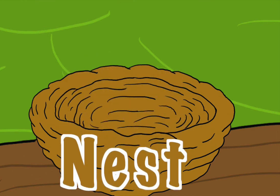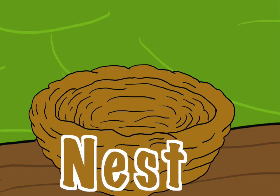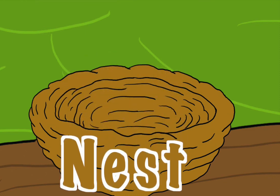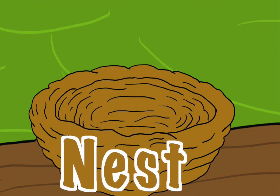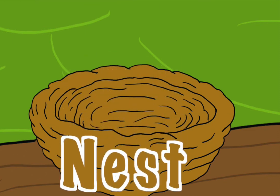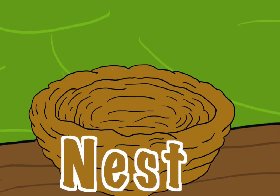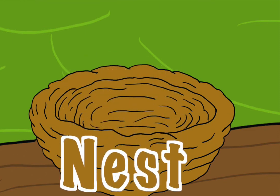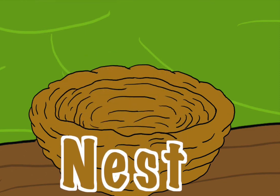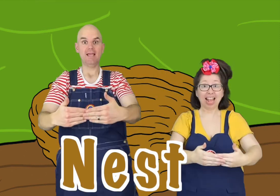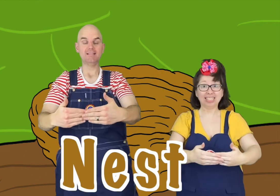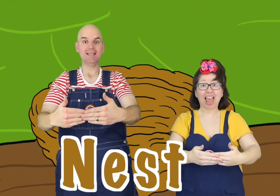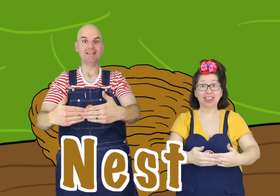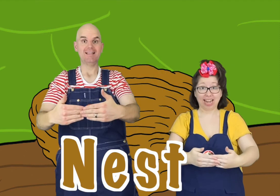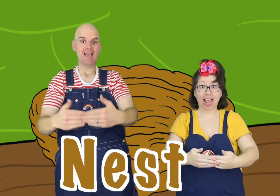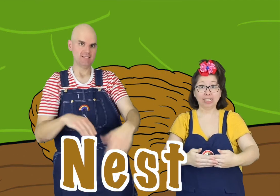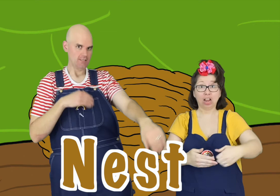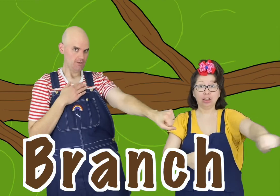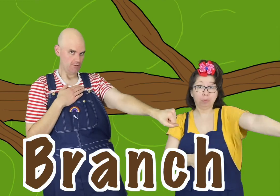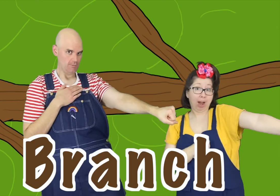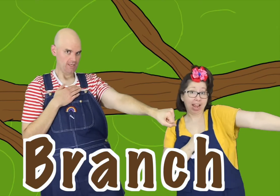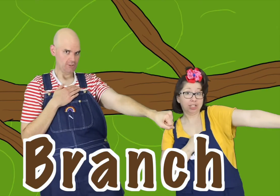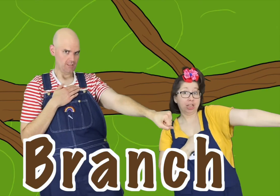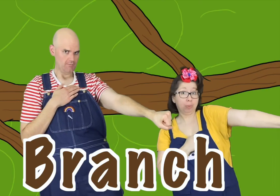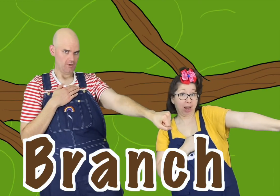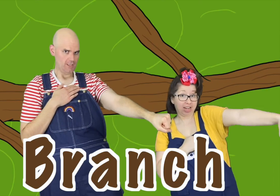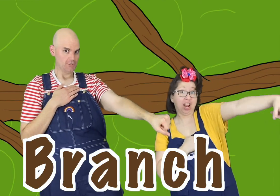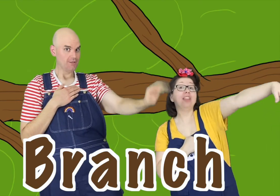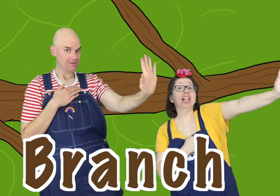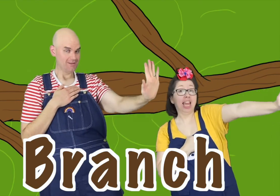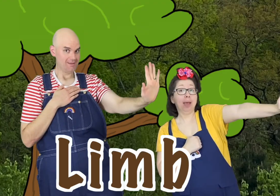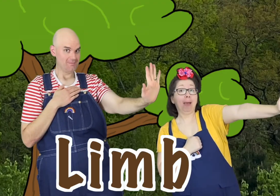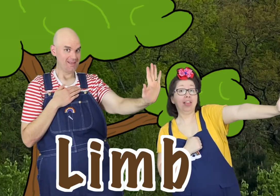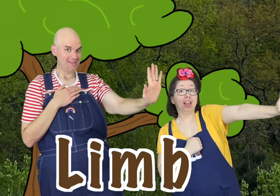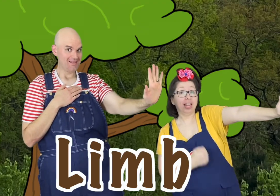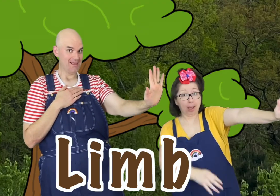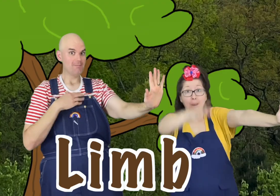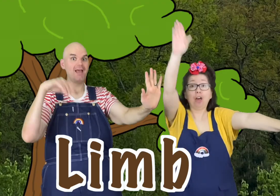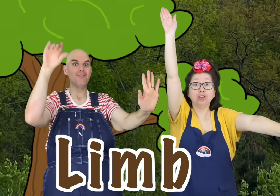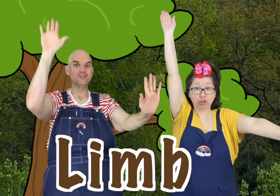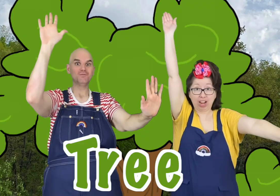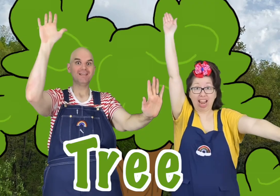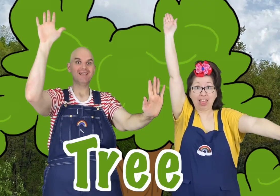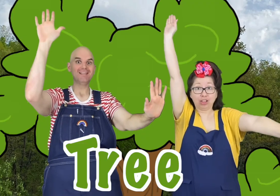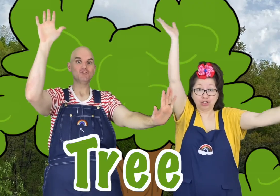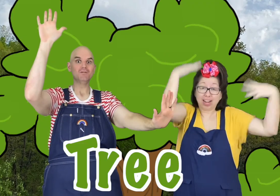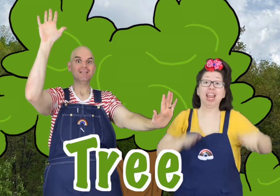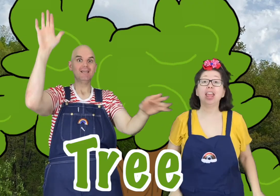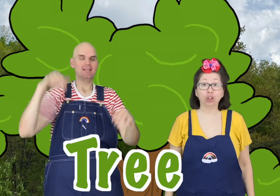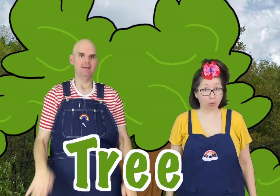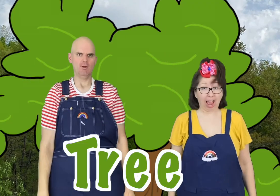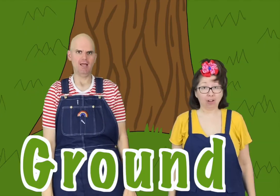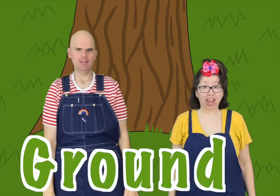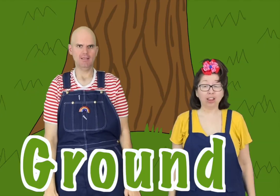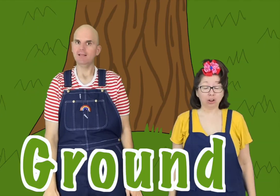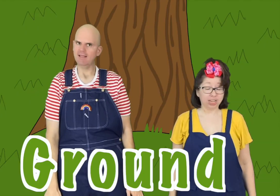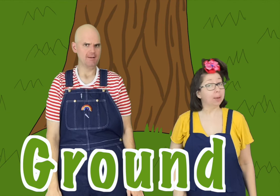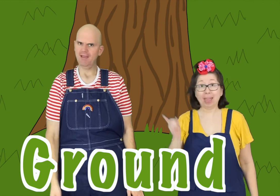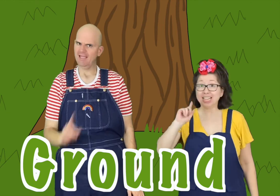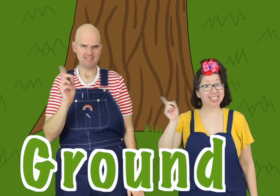see. And the nest on the branch, and the branch on the limb, and the limb on the tree, and the tree in the ground, and it didn't make